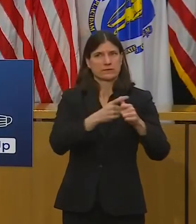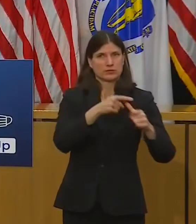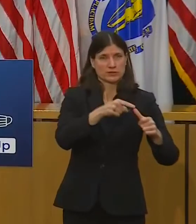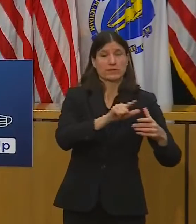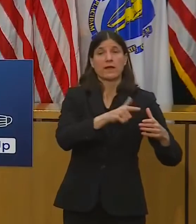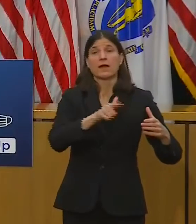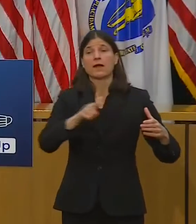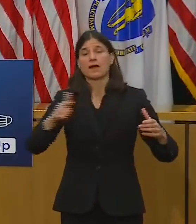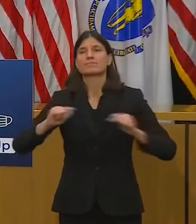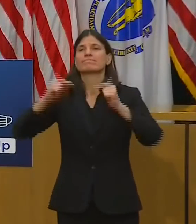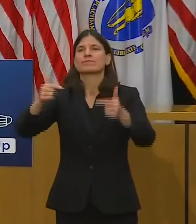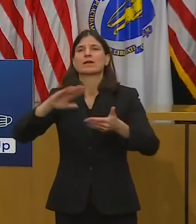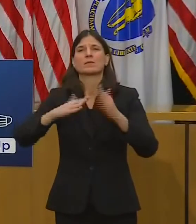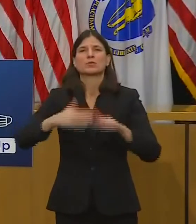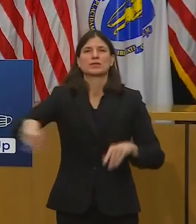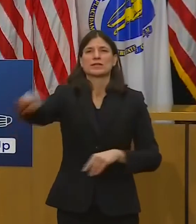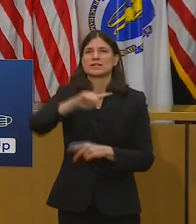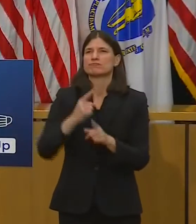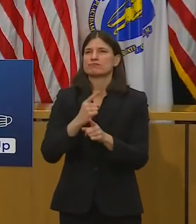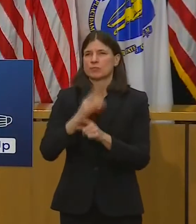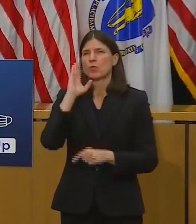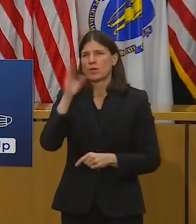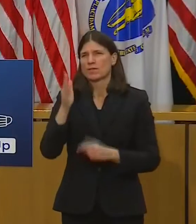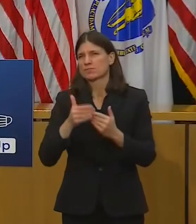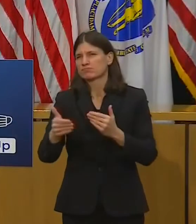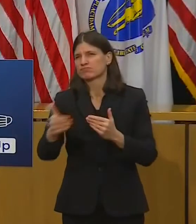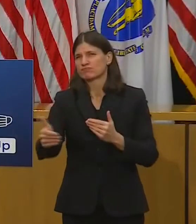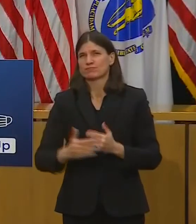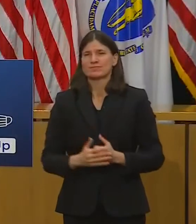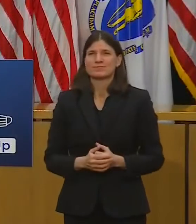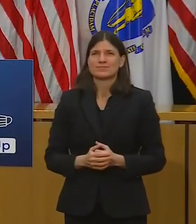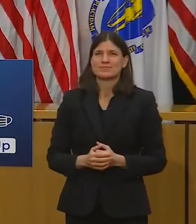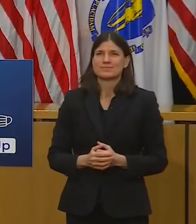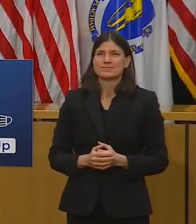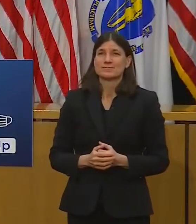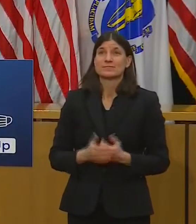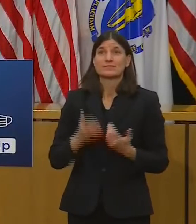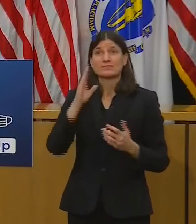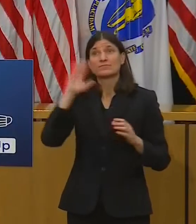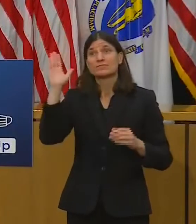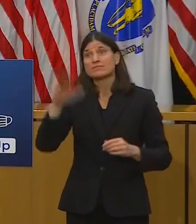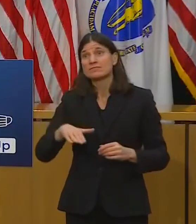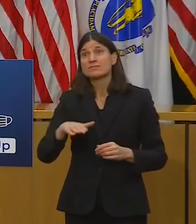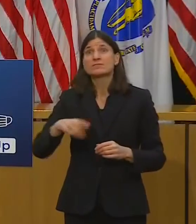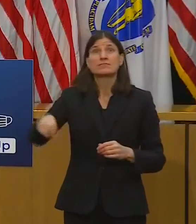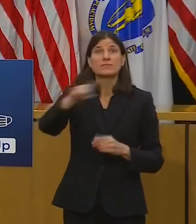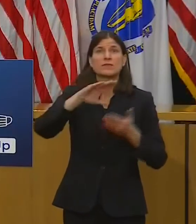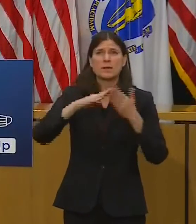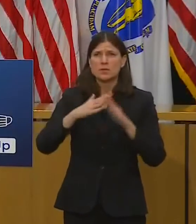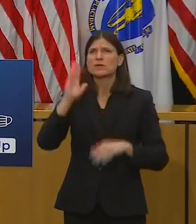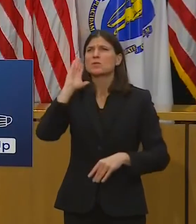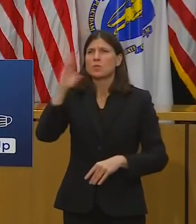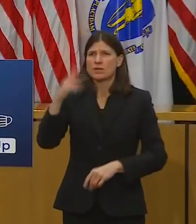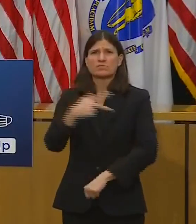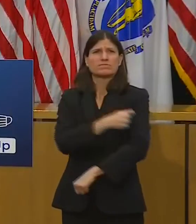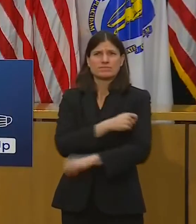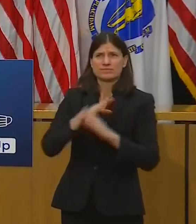care to people here in the Commonwealth. And we'll obviously continue to keep the public updated as we work through our priority groups.